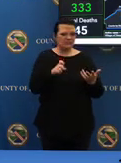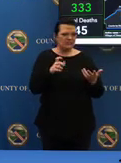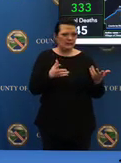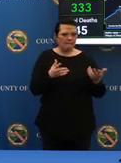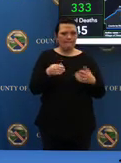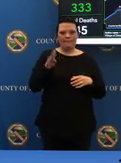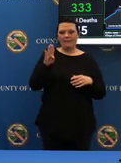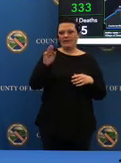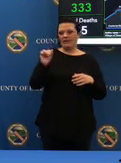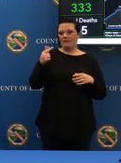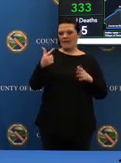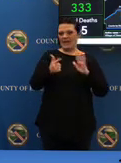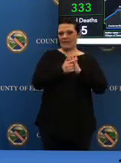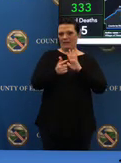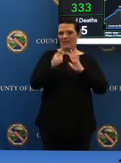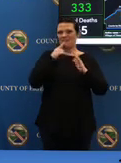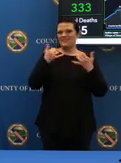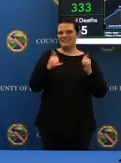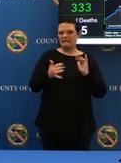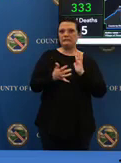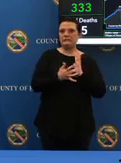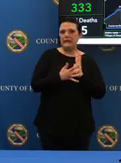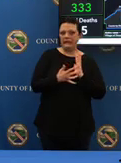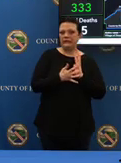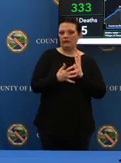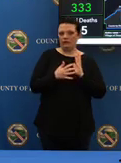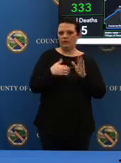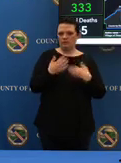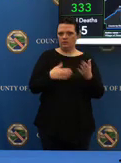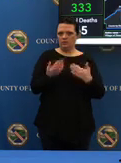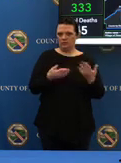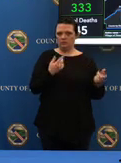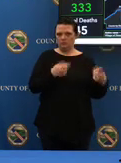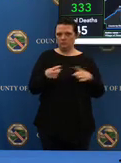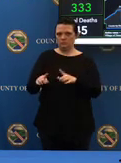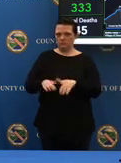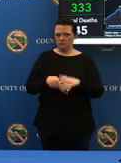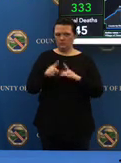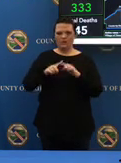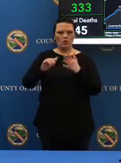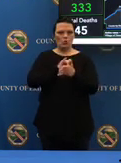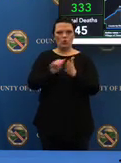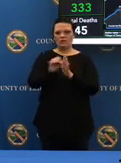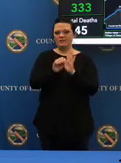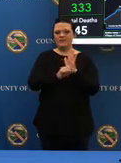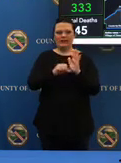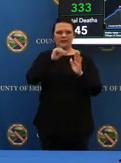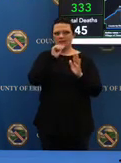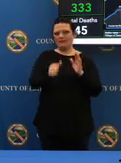The bag ban is still technically in effect. However, I don't believe New York State is enforcing it at this point.